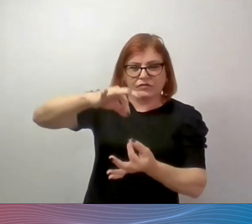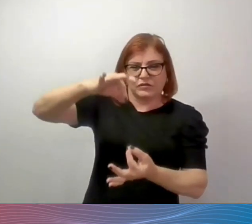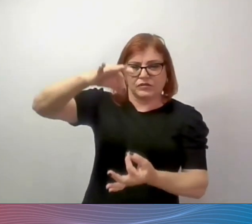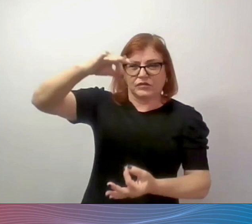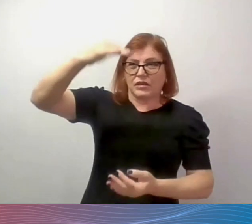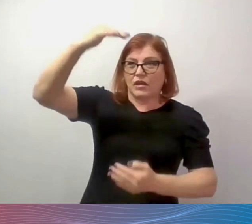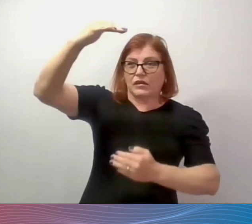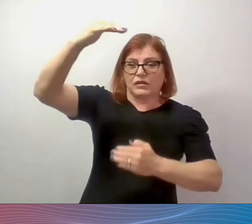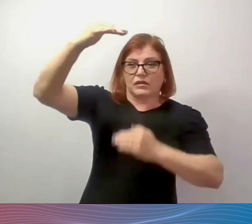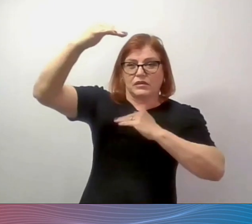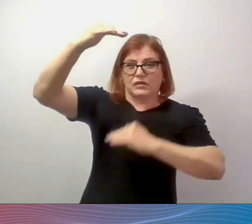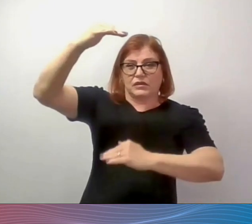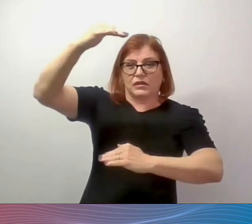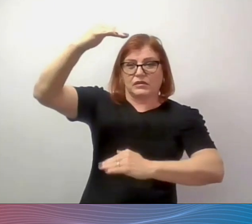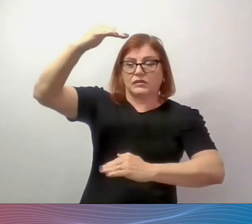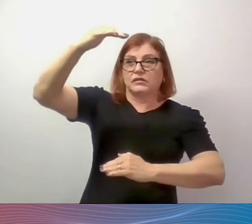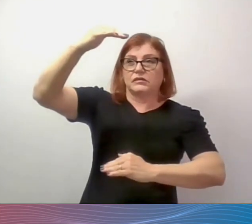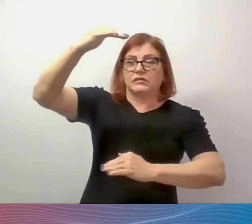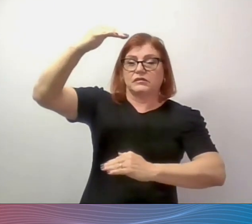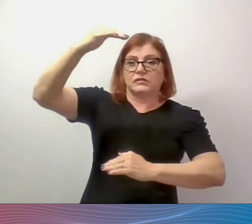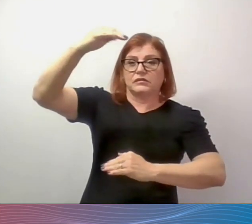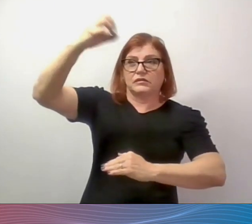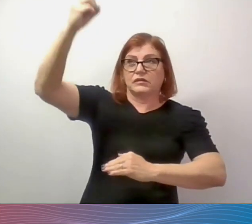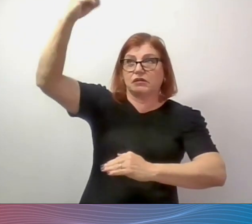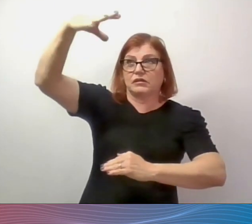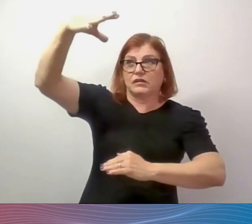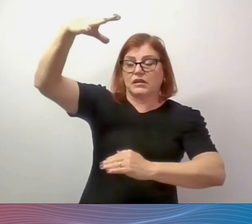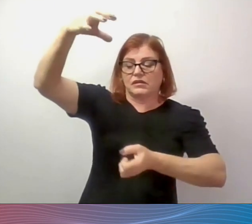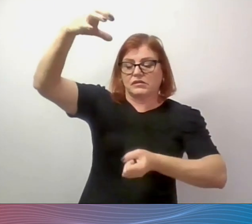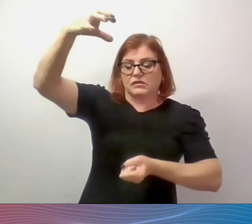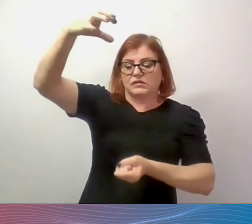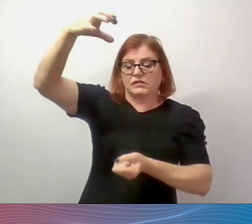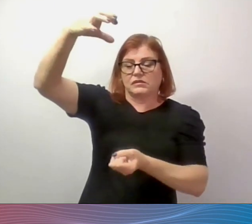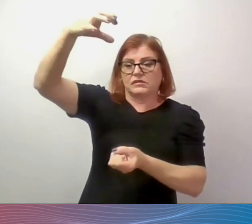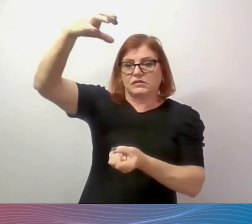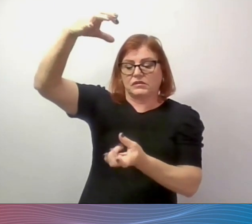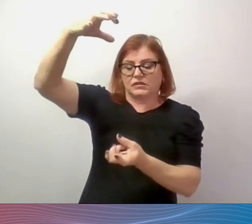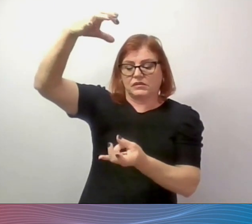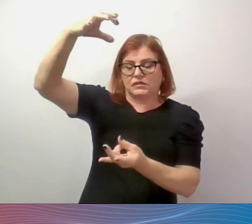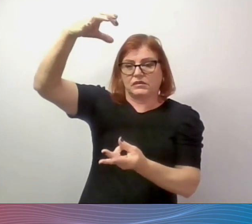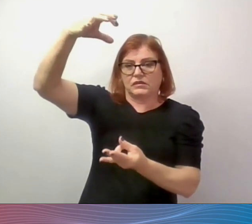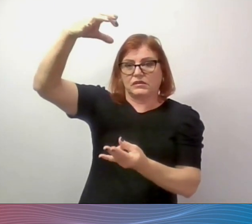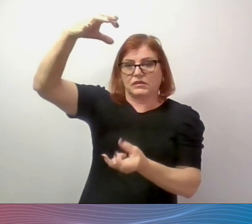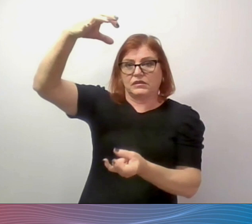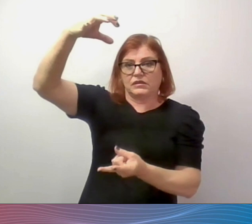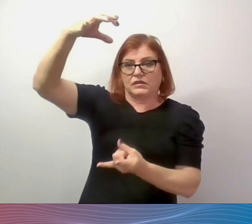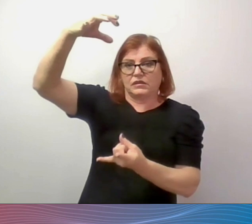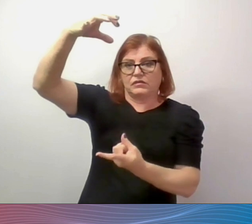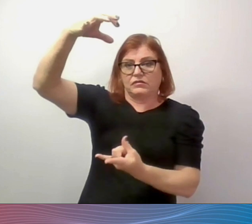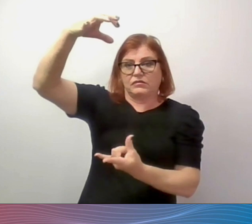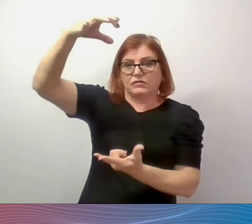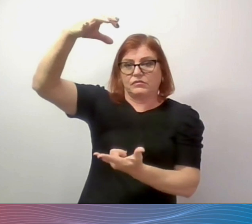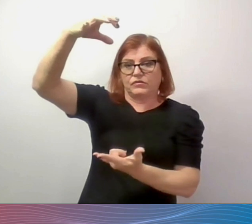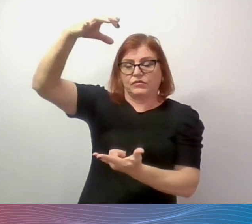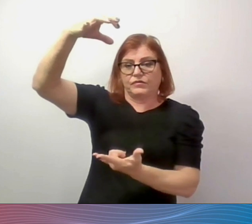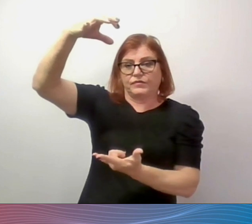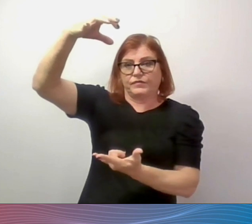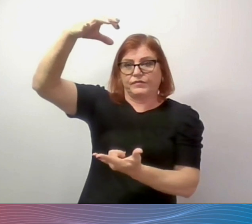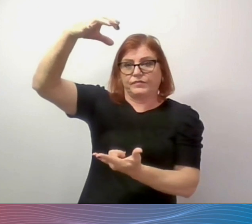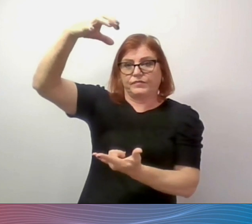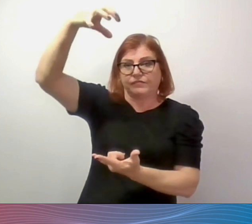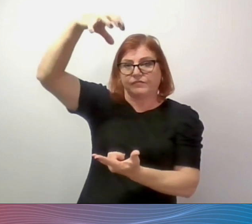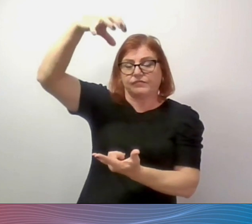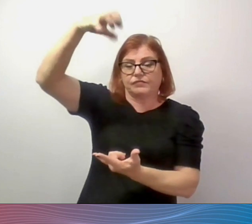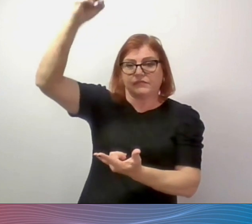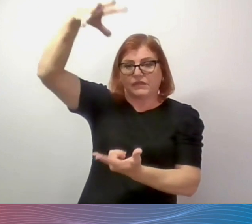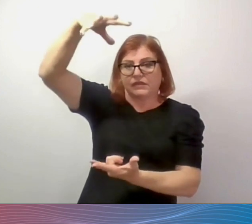A graça e o amor são as duas coisas das duas extremidades da